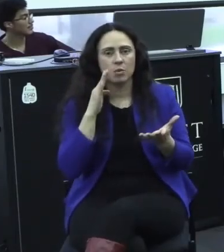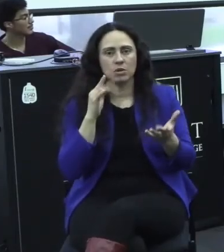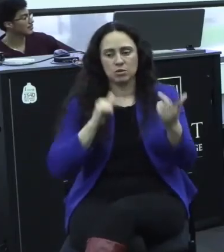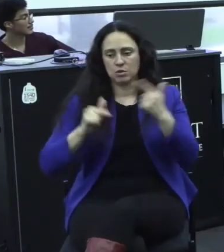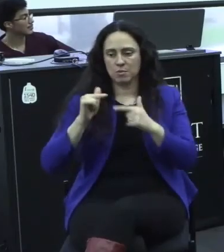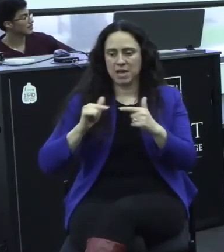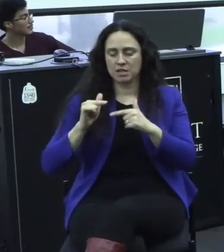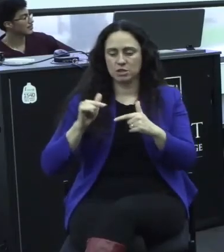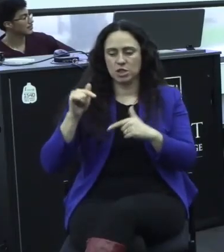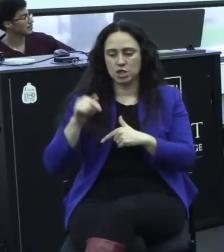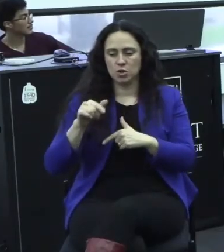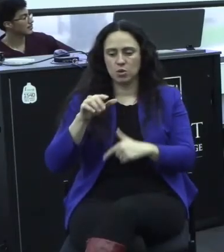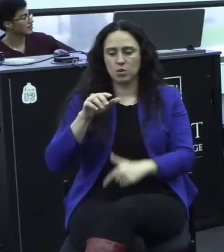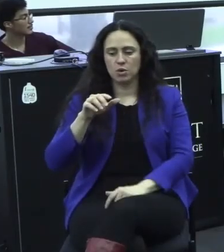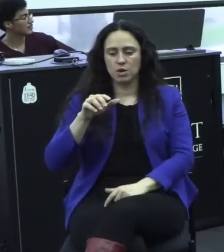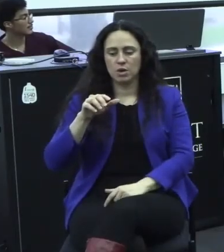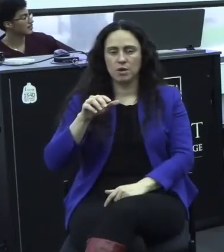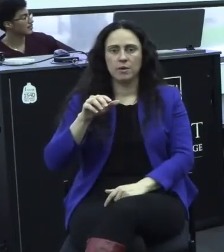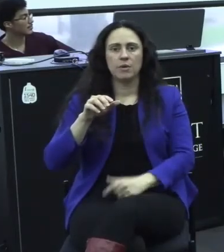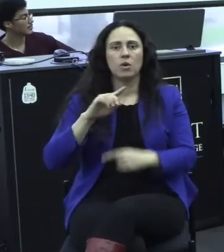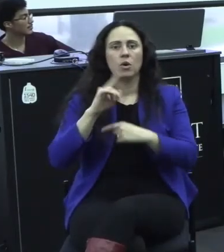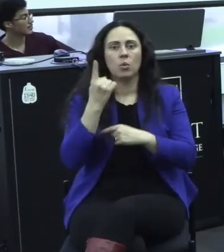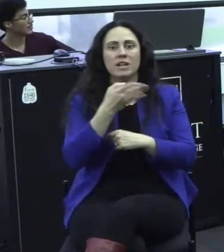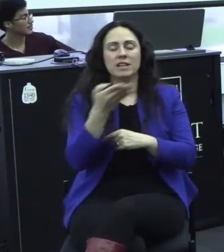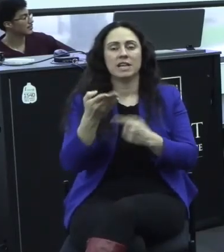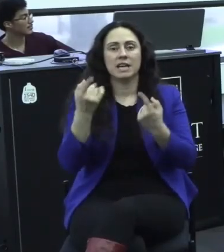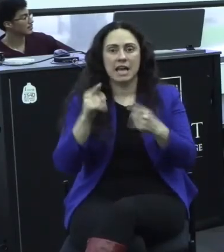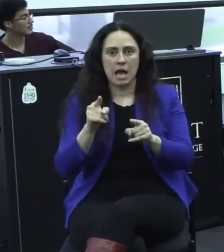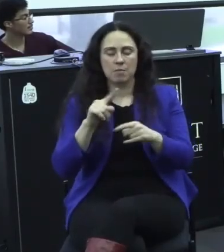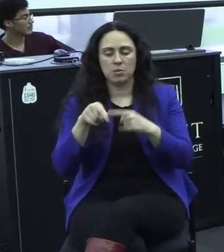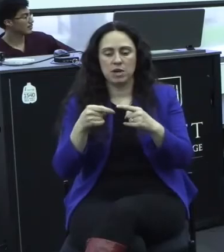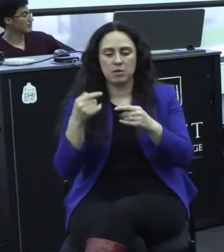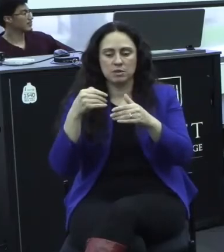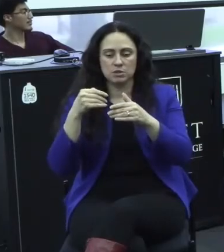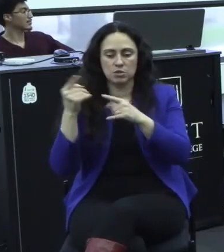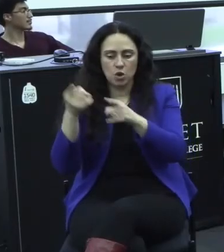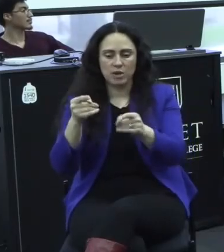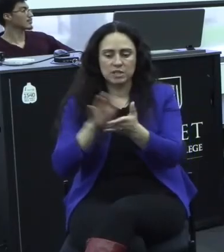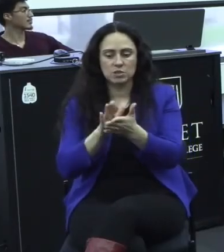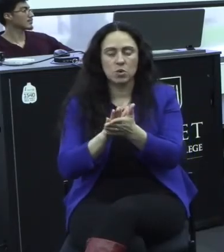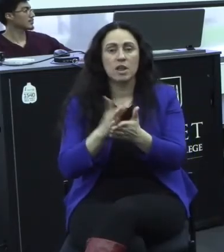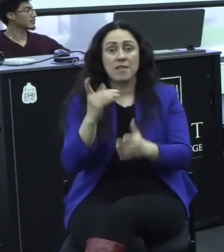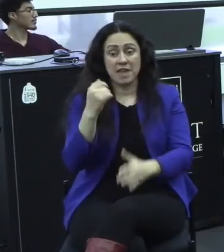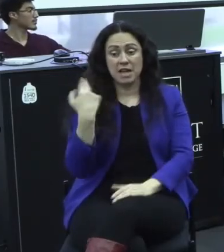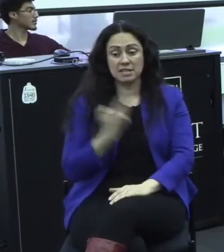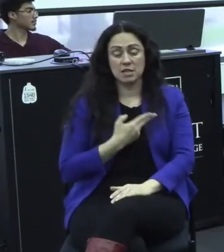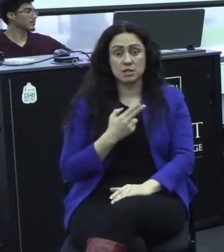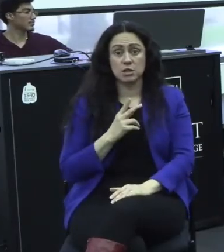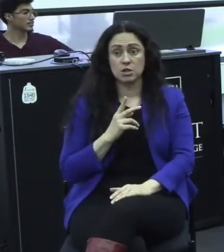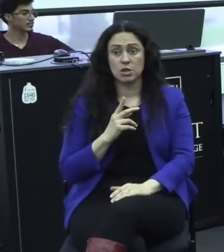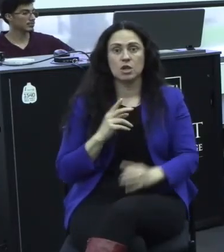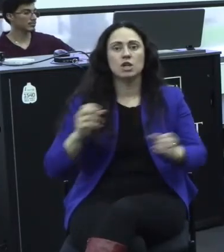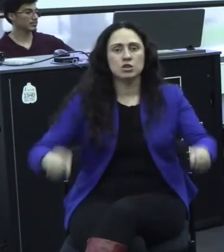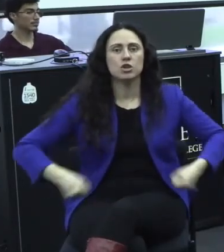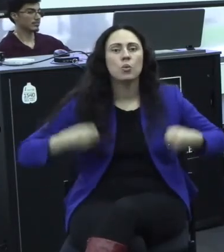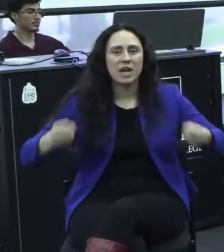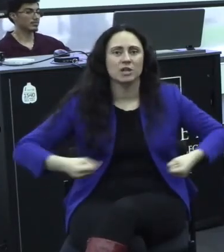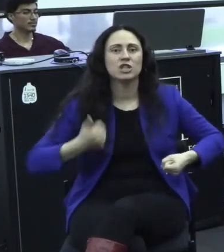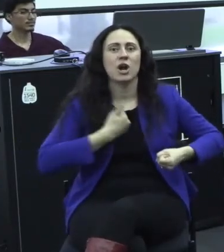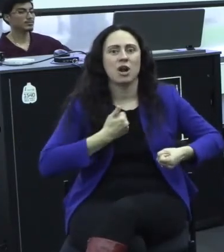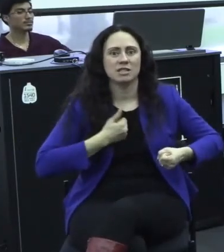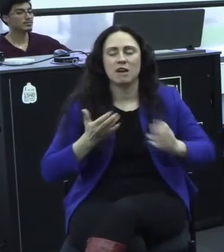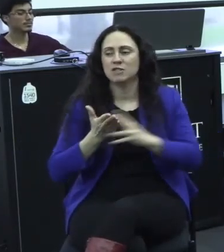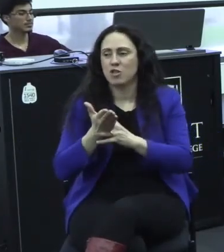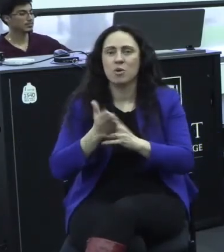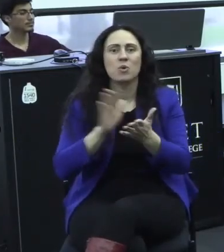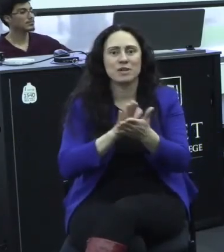It's one of the things that happened when I was going into school is they asked us to walk the school, well, to wheelchair ourselves through